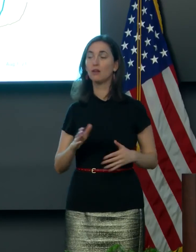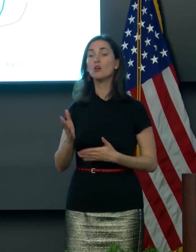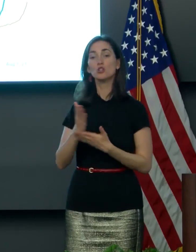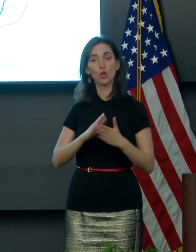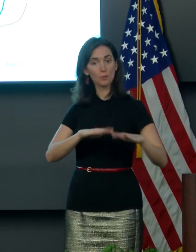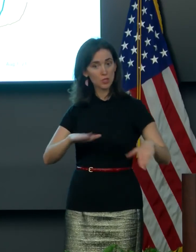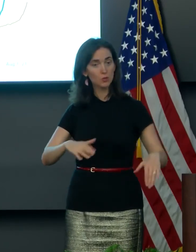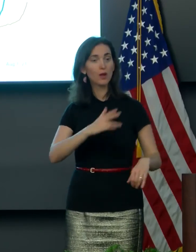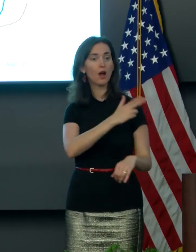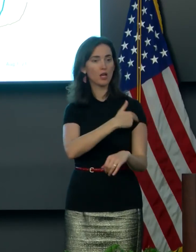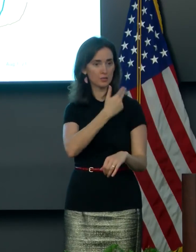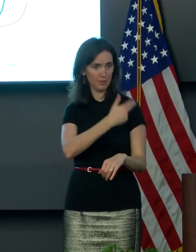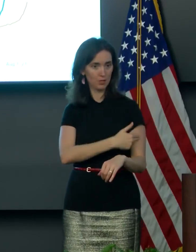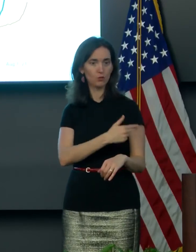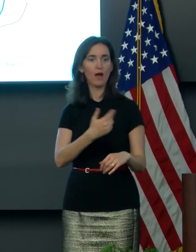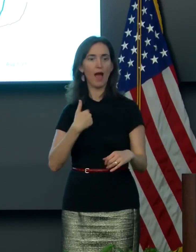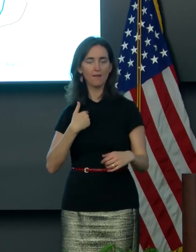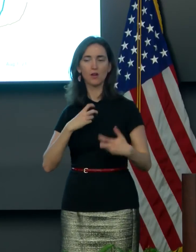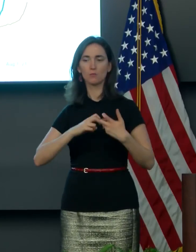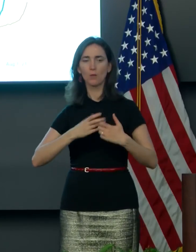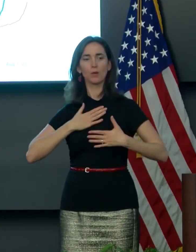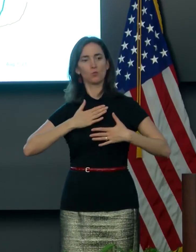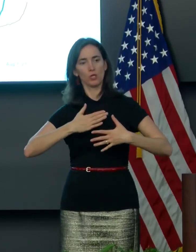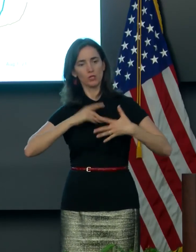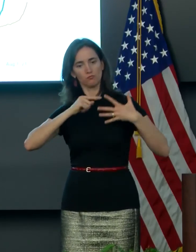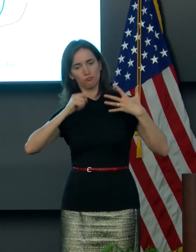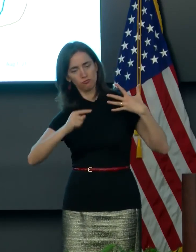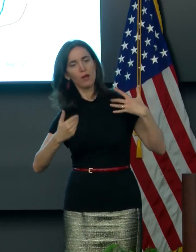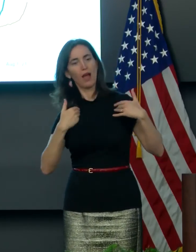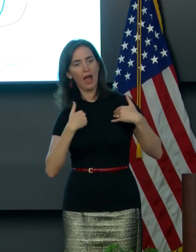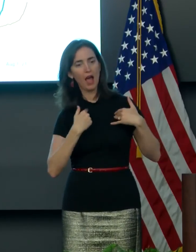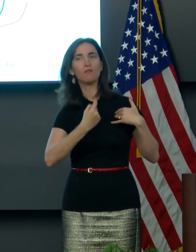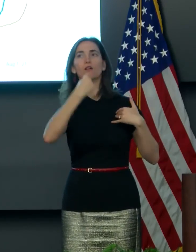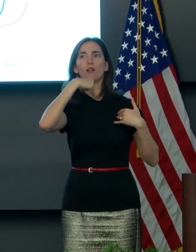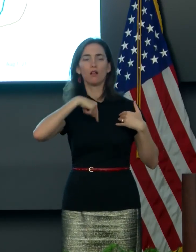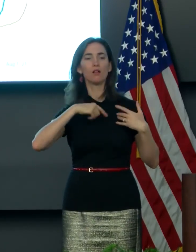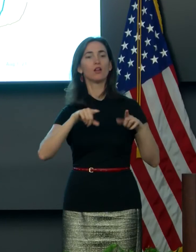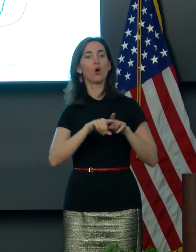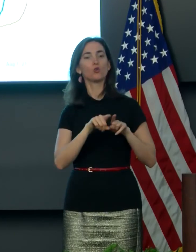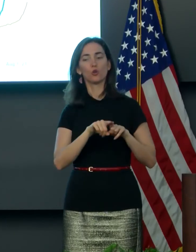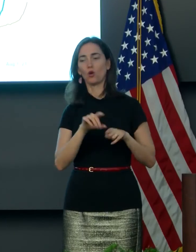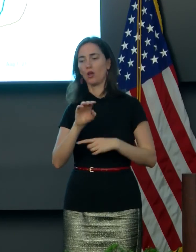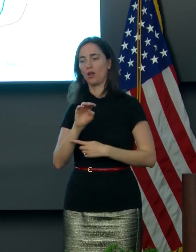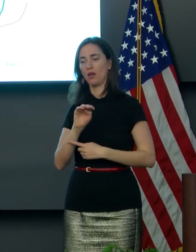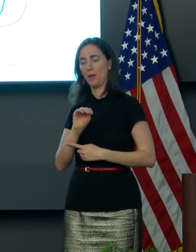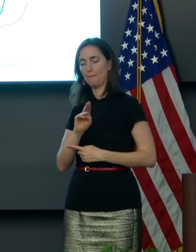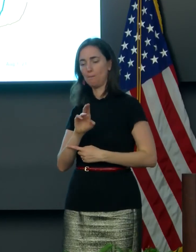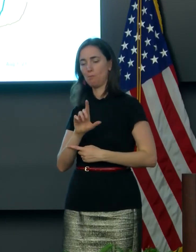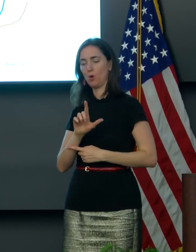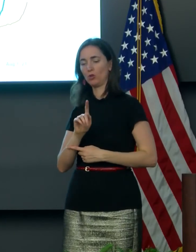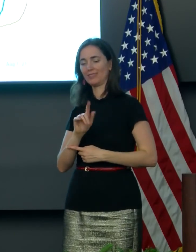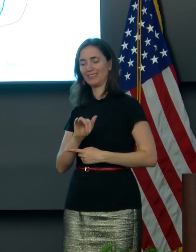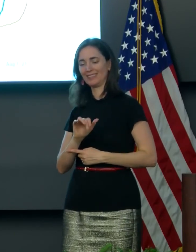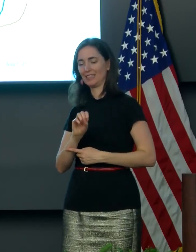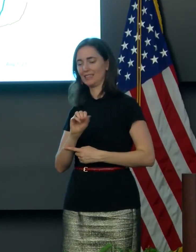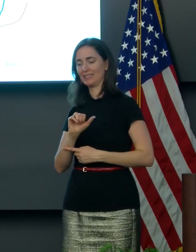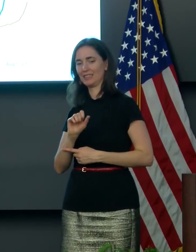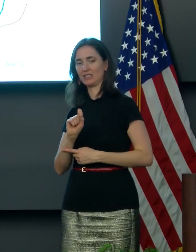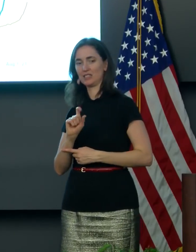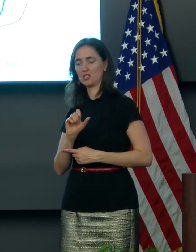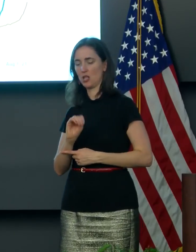hospital with the classic respiratory problems related to COVID and the multi-system inflammatory syndrome. We've got kids under 2